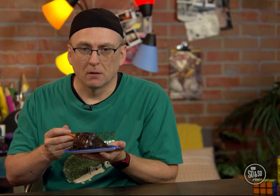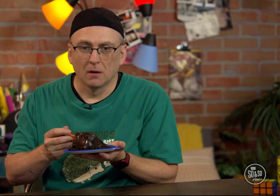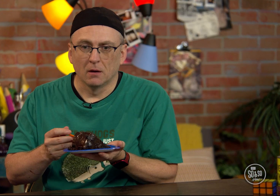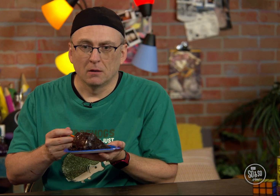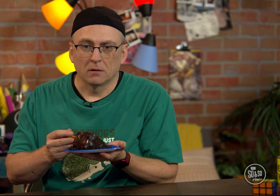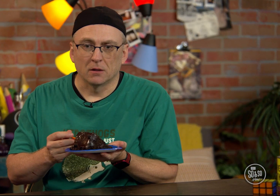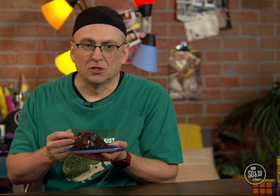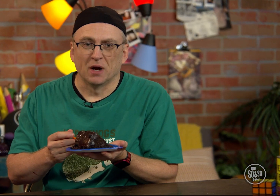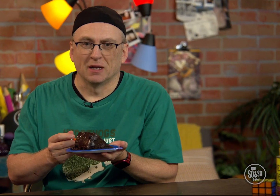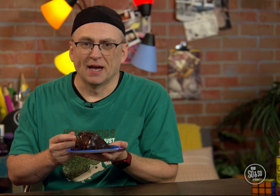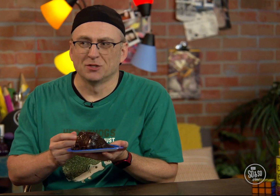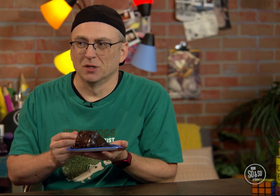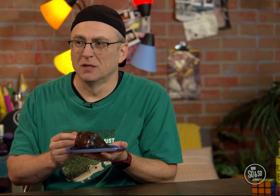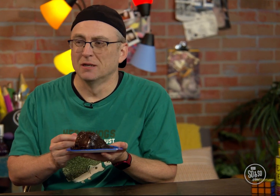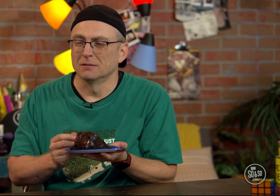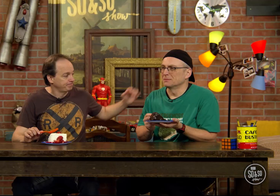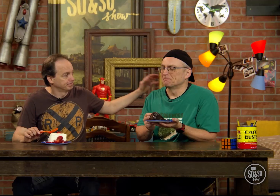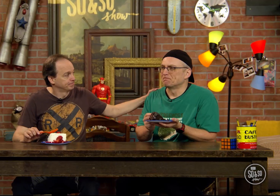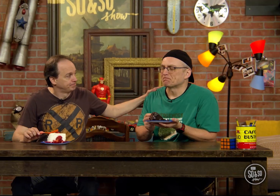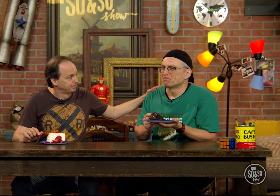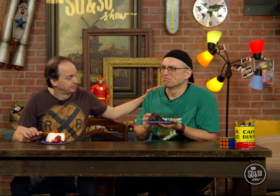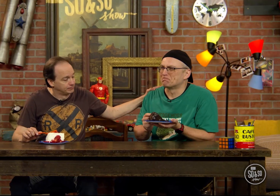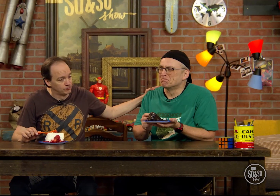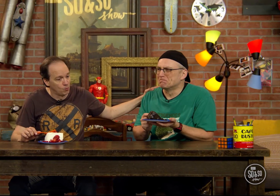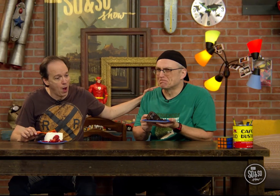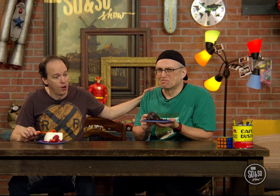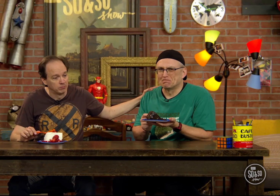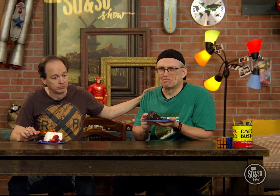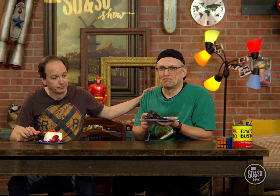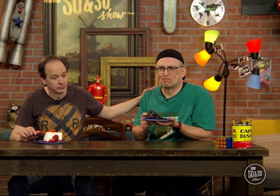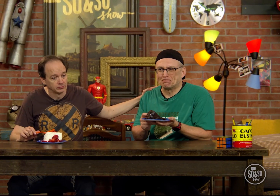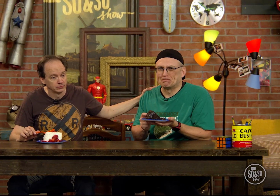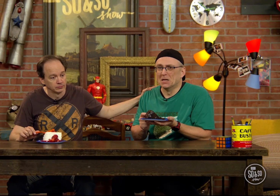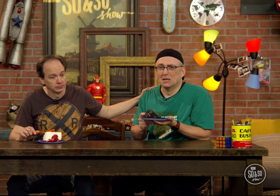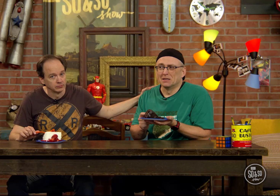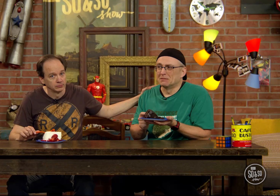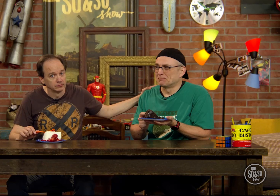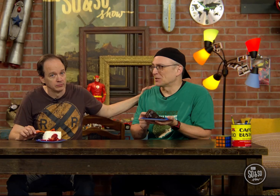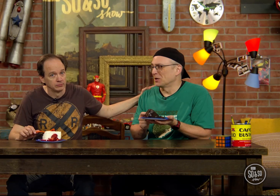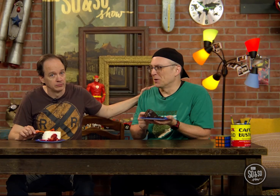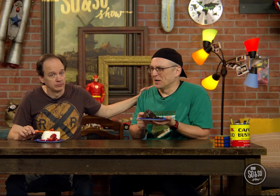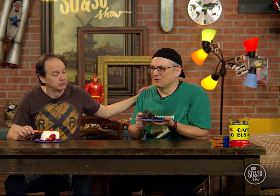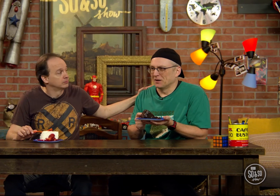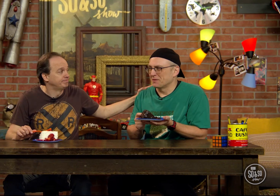Legend Trail Angel wow there's only one way to follow